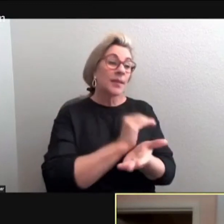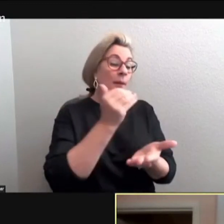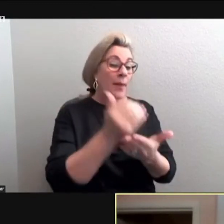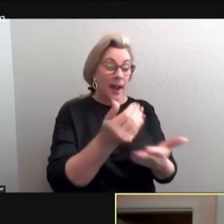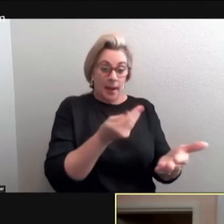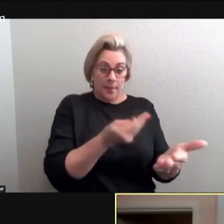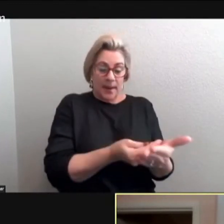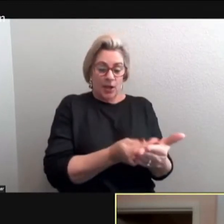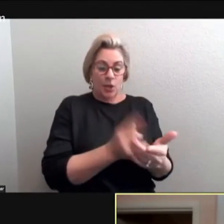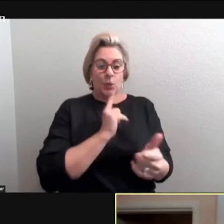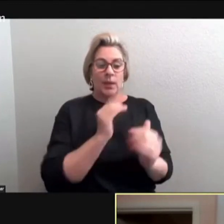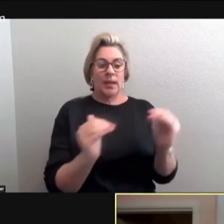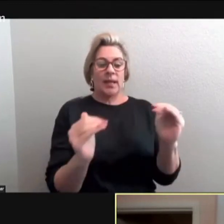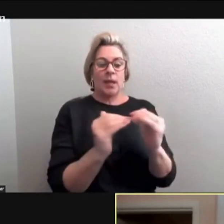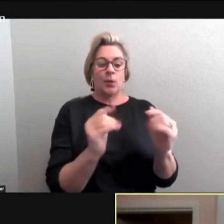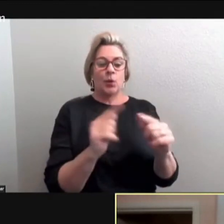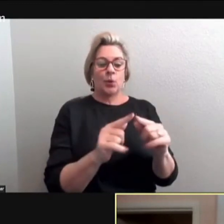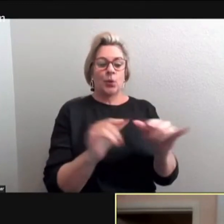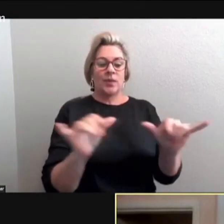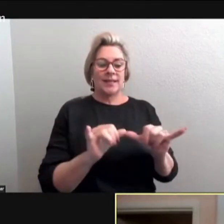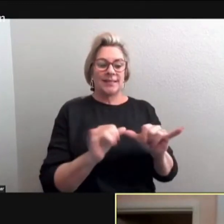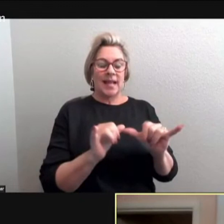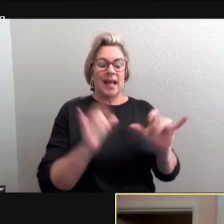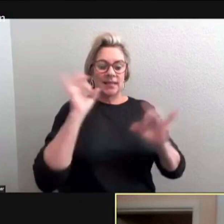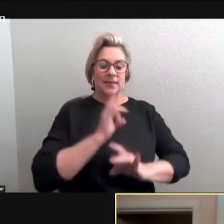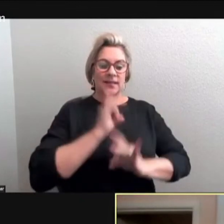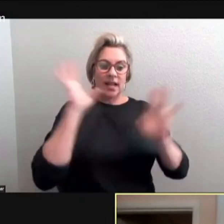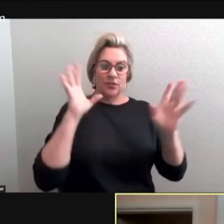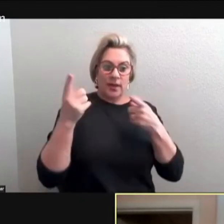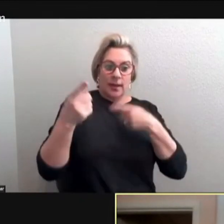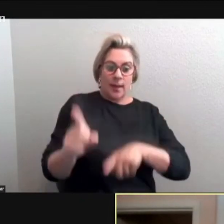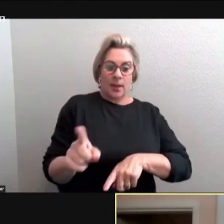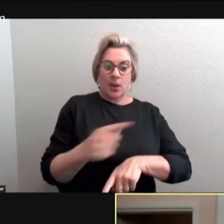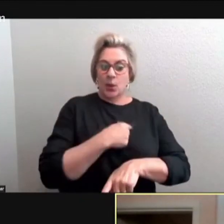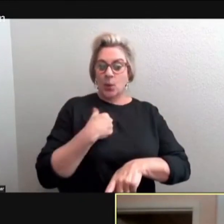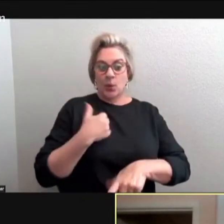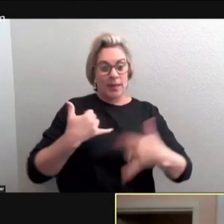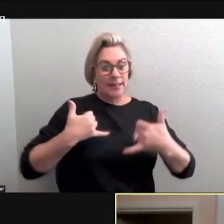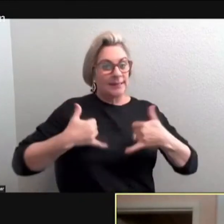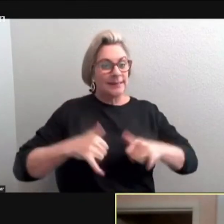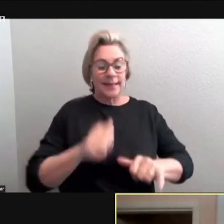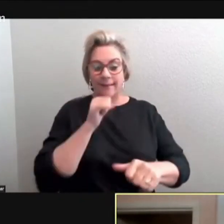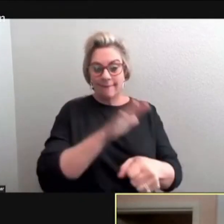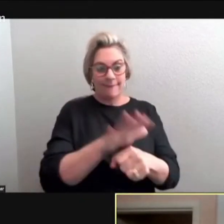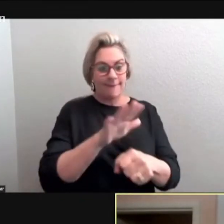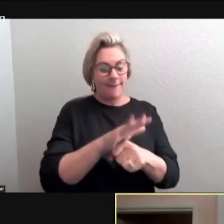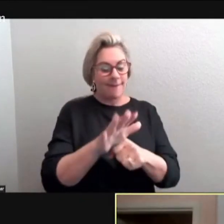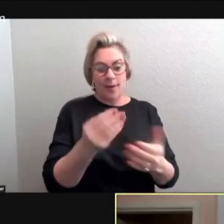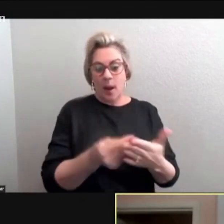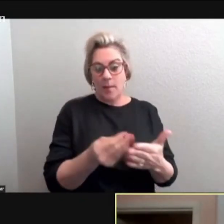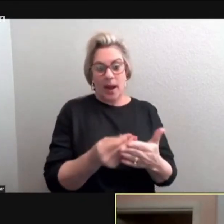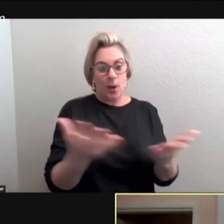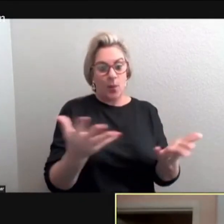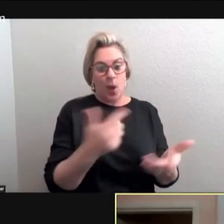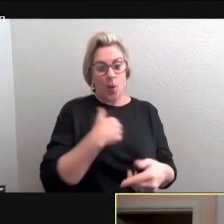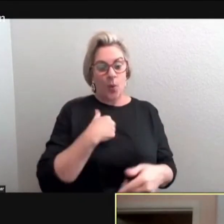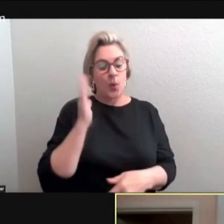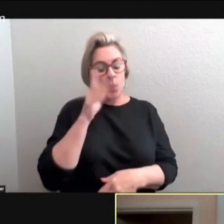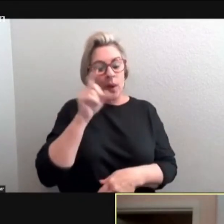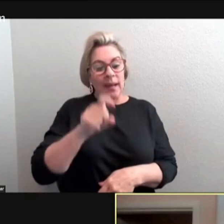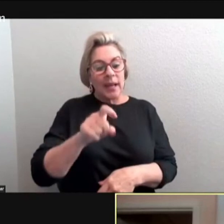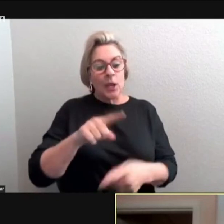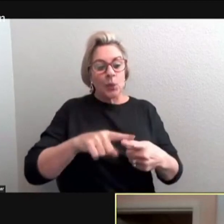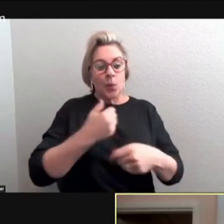really equal to the size of the devastation. And I would say we're still quite short of what might be needed to